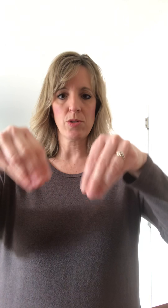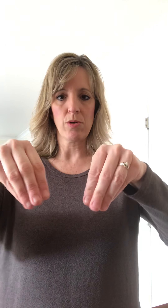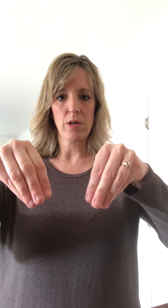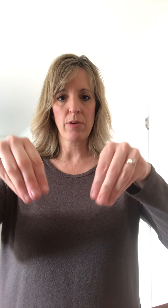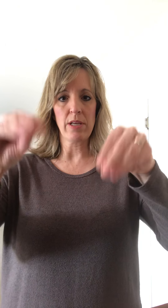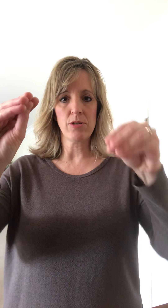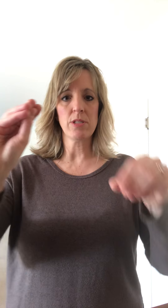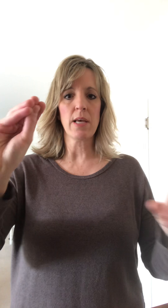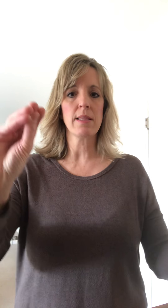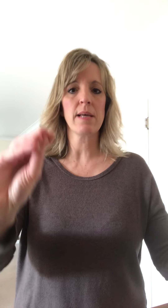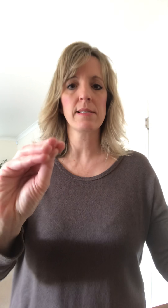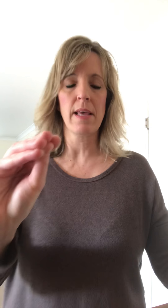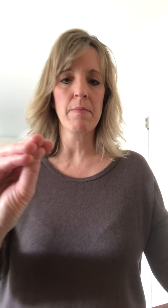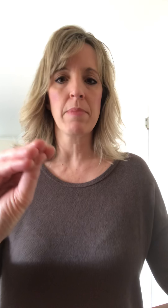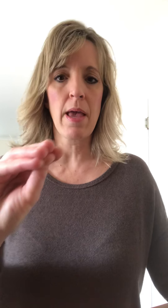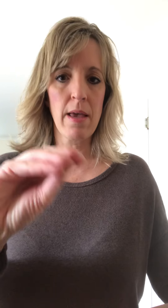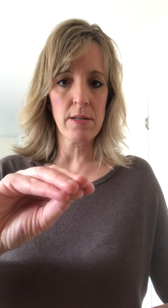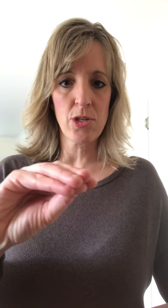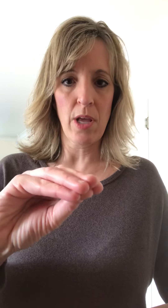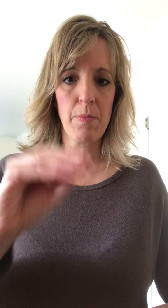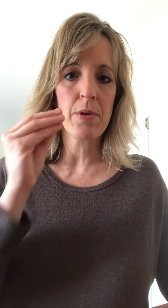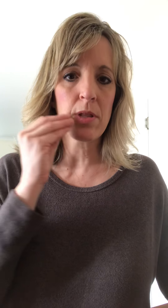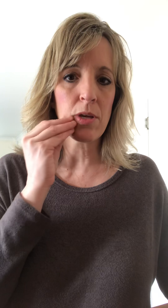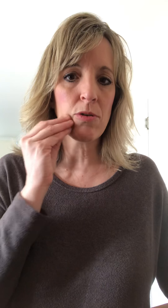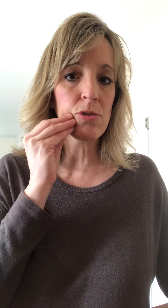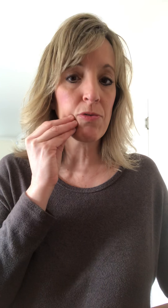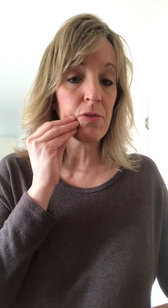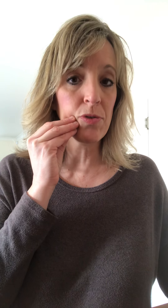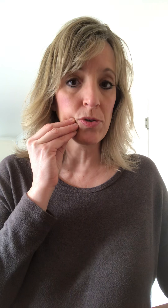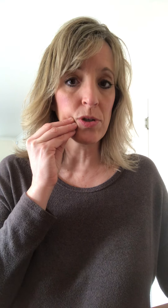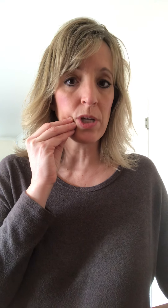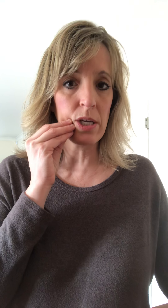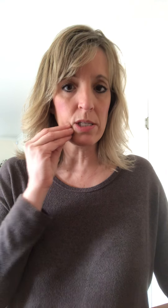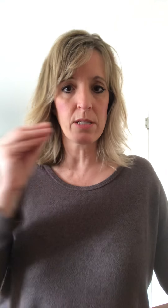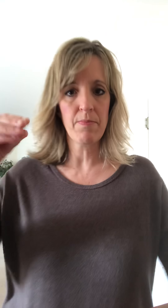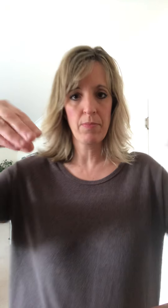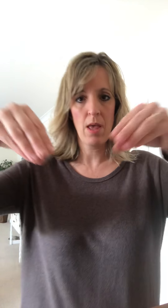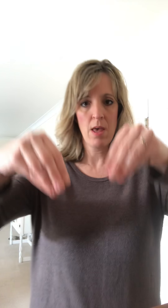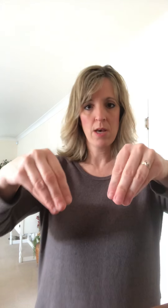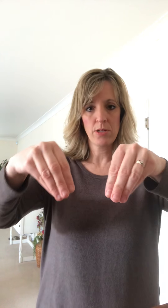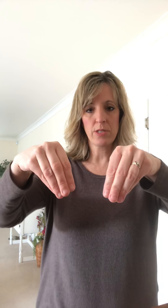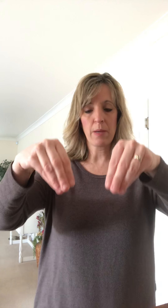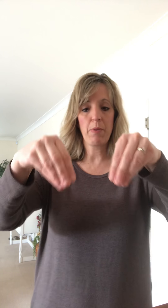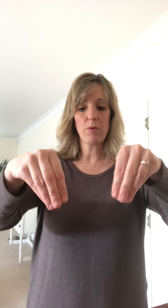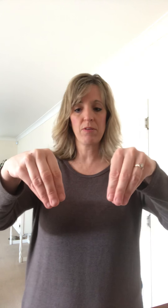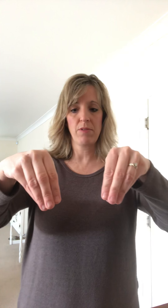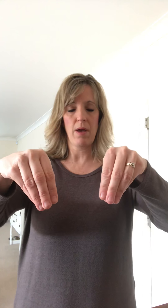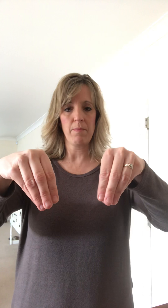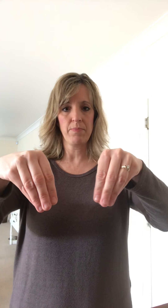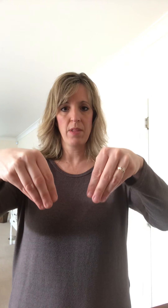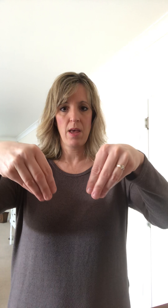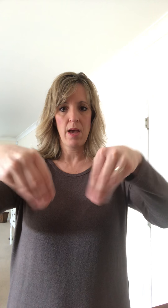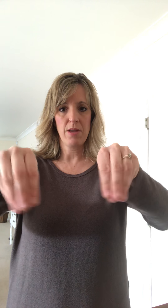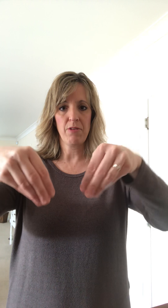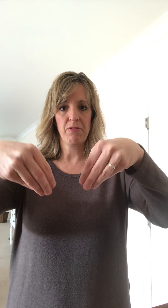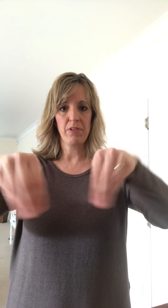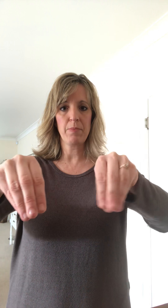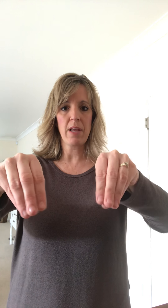store. Okay, so you take that same hand shape that you use for food or eat, you take both of them and you flip it